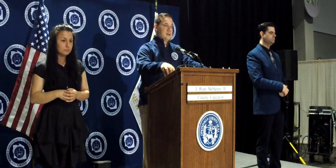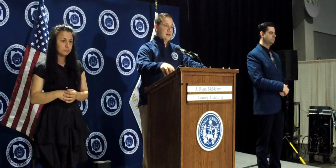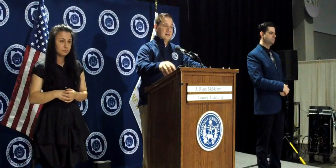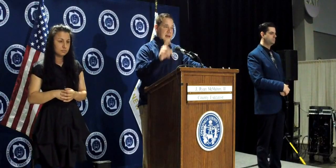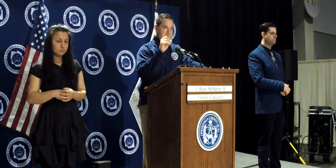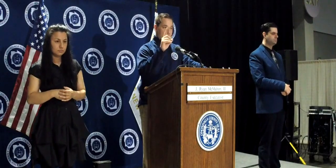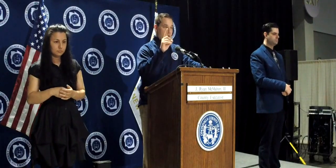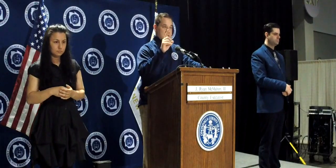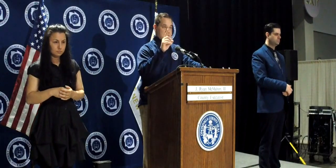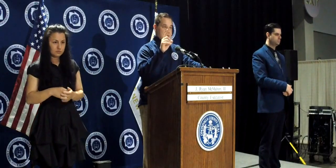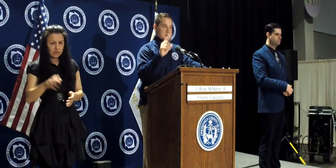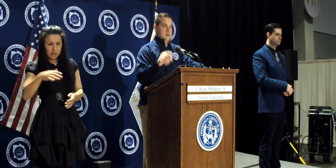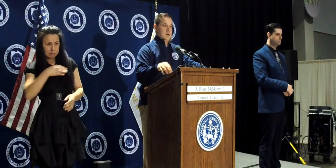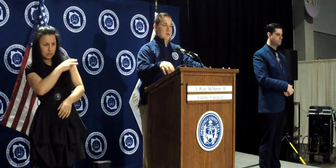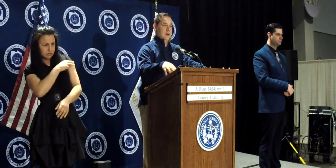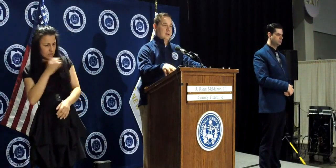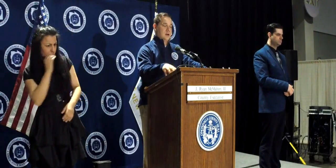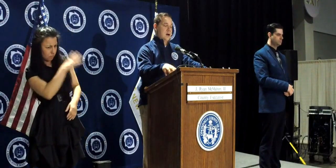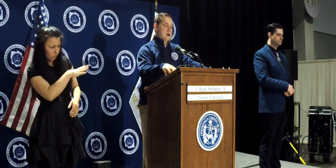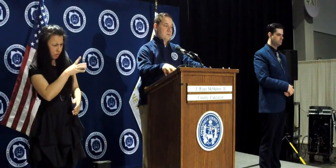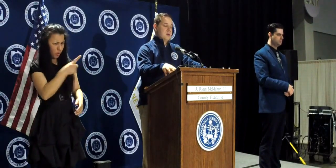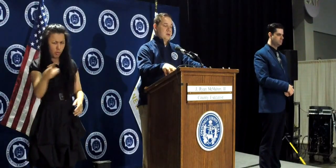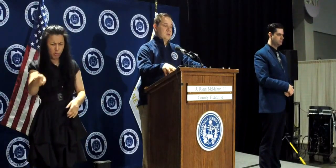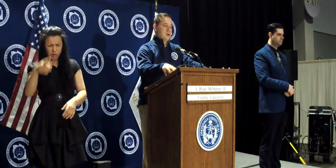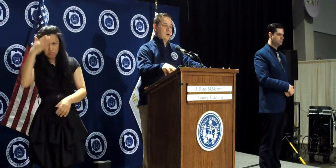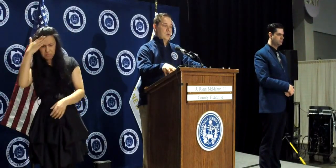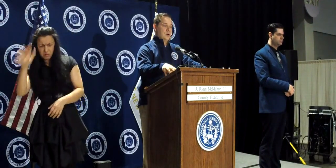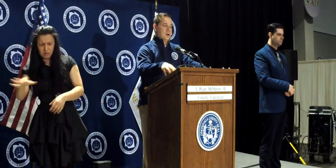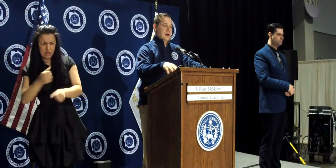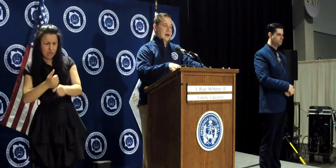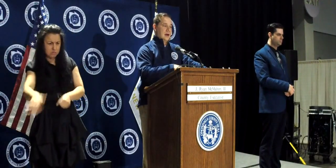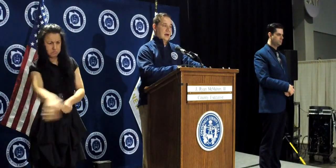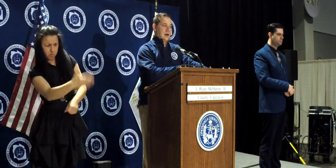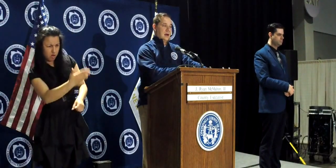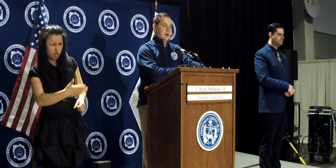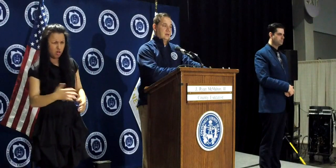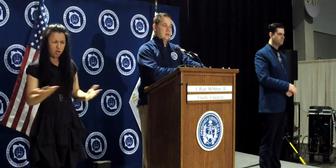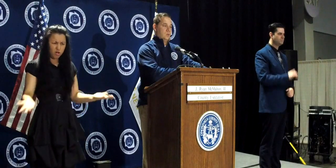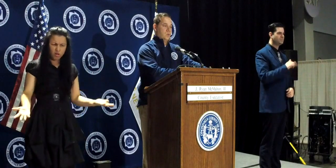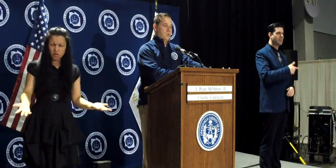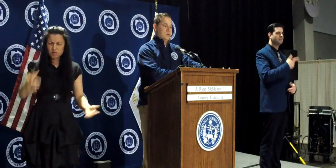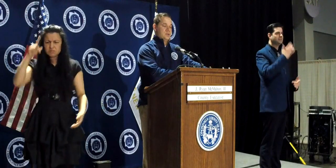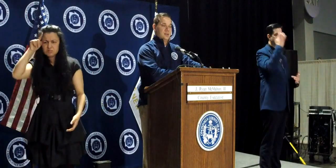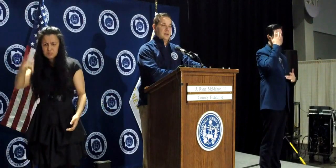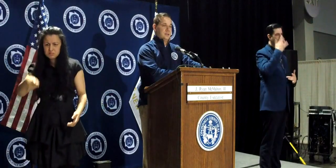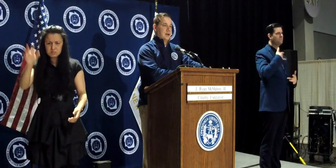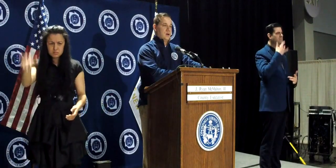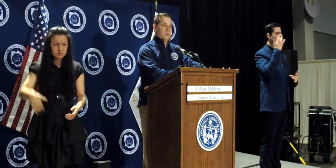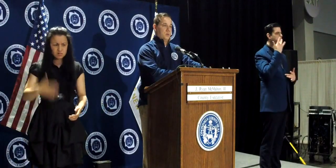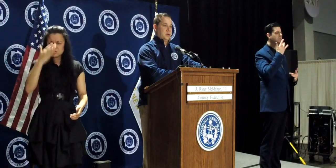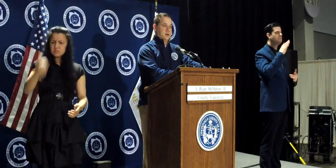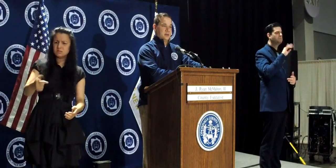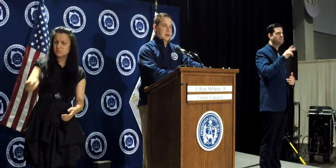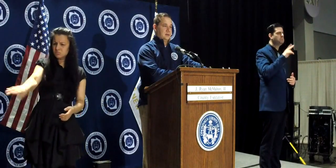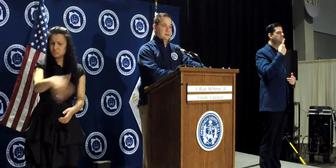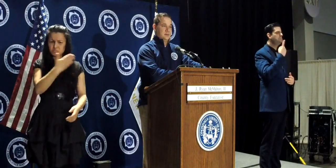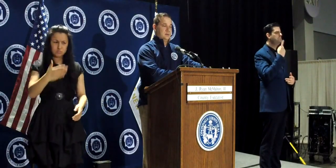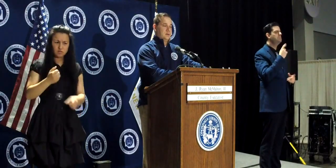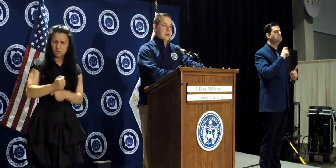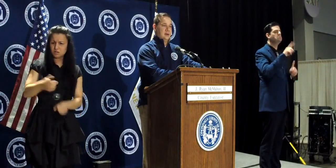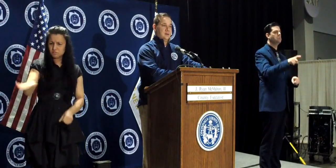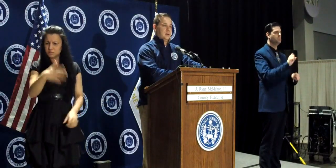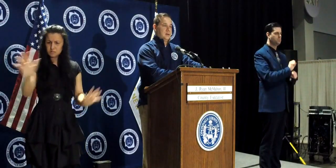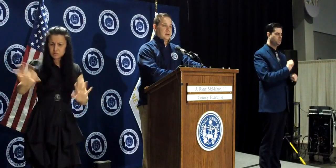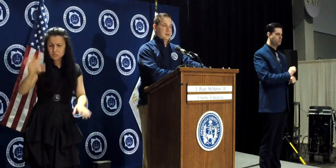means it didn't happen once, okay? So we just need to hit that home and reiterate that.